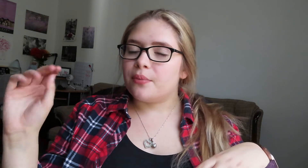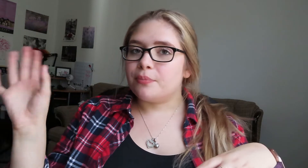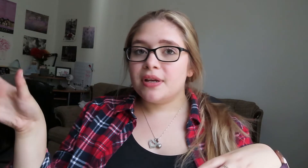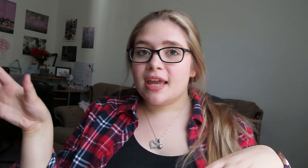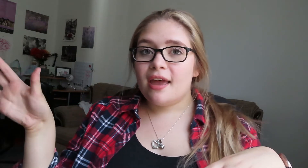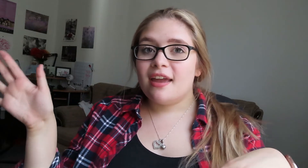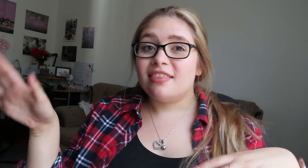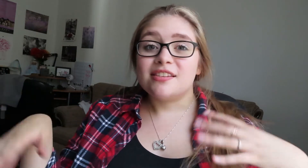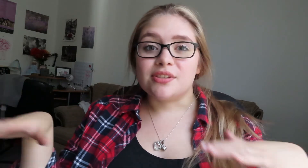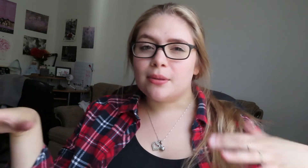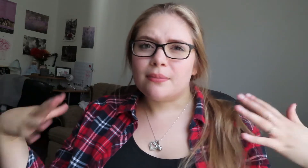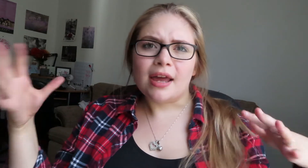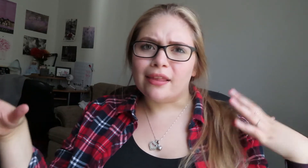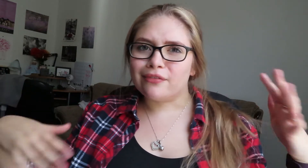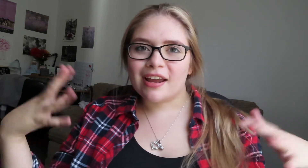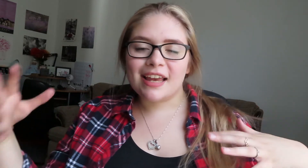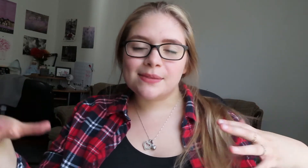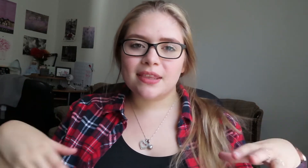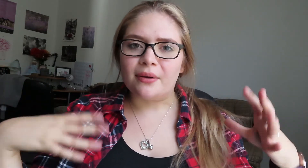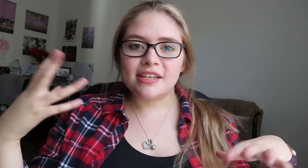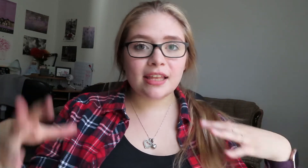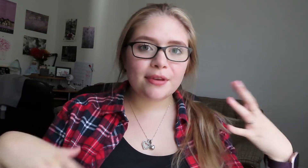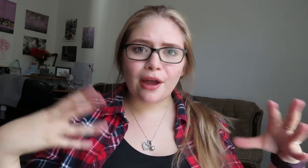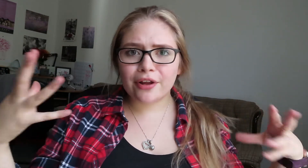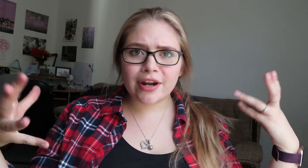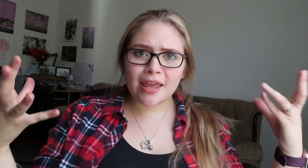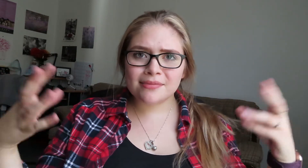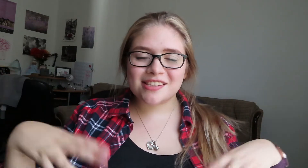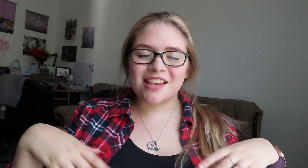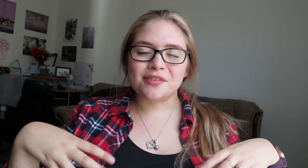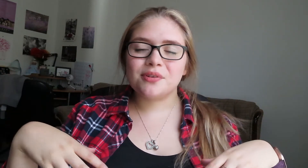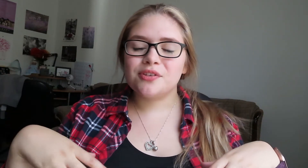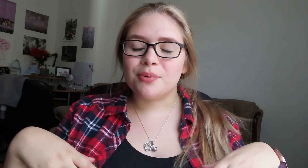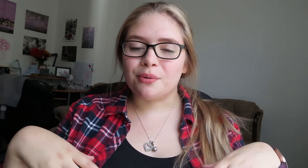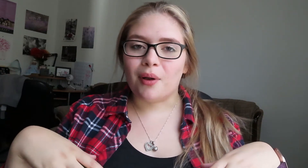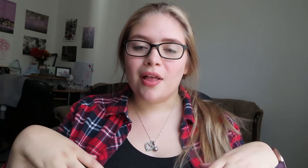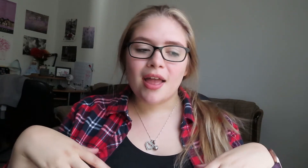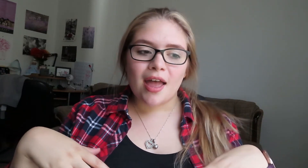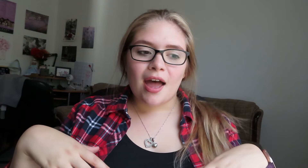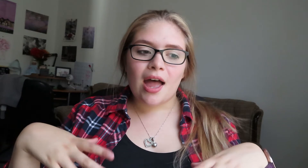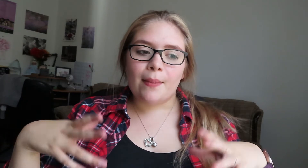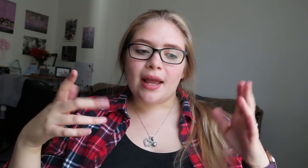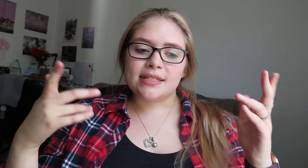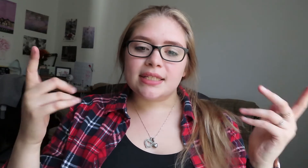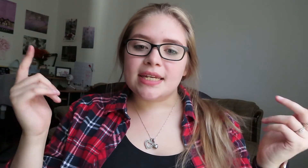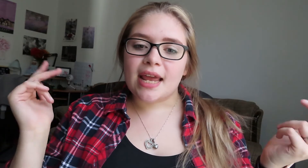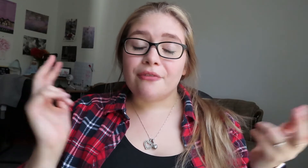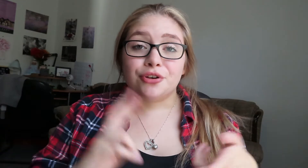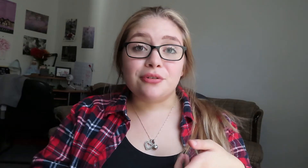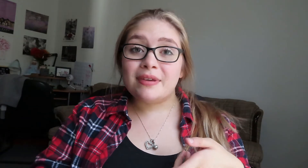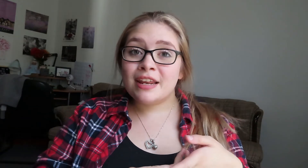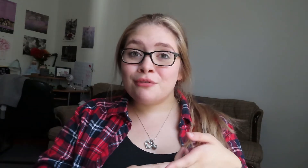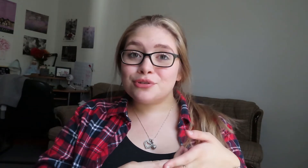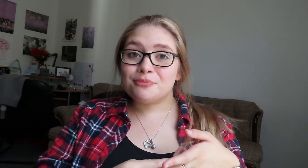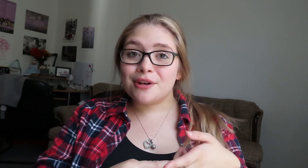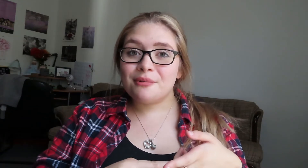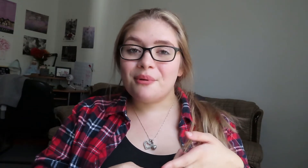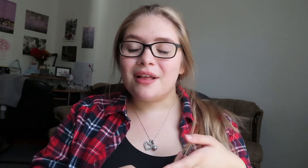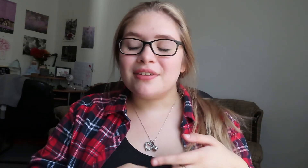when i'm with pre-k and so some of them kind of like recognized me and they were telling me all their names and stuff so it was super cool um i got to lead afternoon meeting which was pretty cool i've